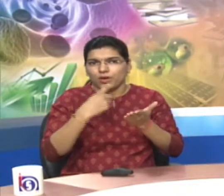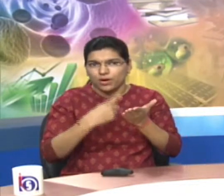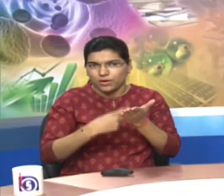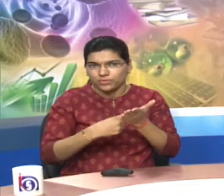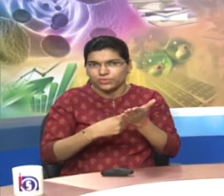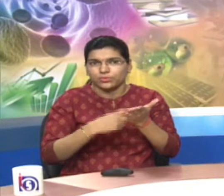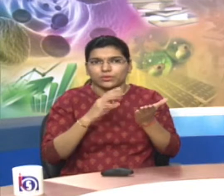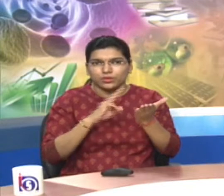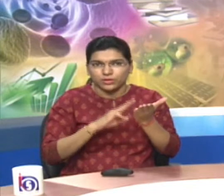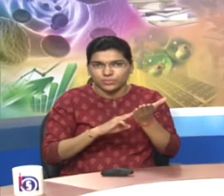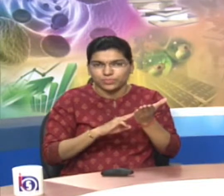That is known as